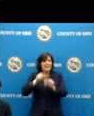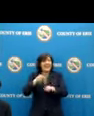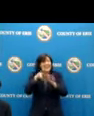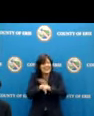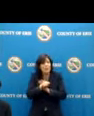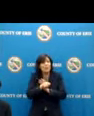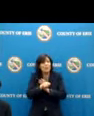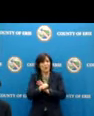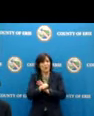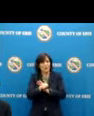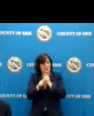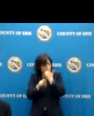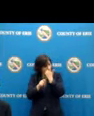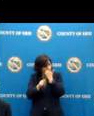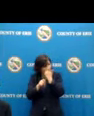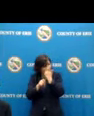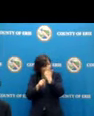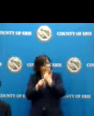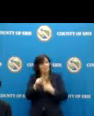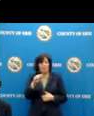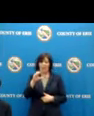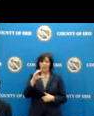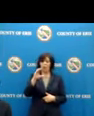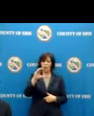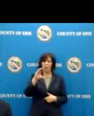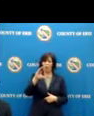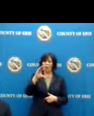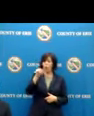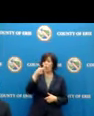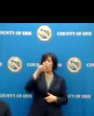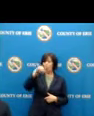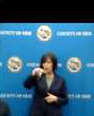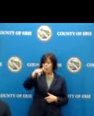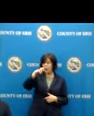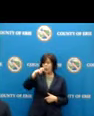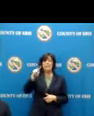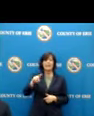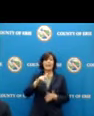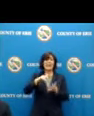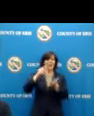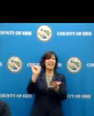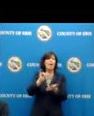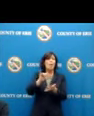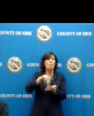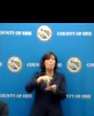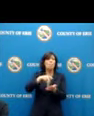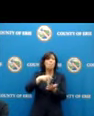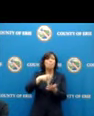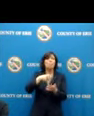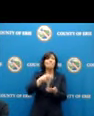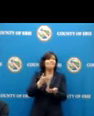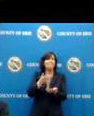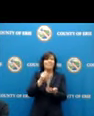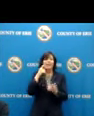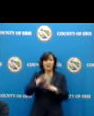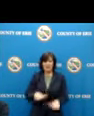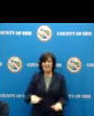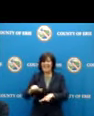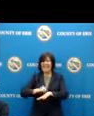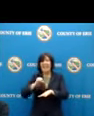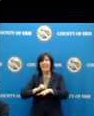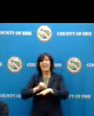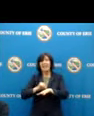you. And especially chloroquine can be very toxic to children. So we say that with chloroquine, one pill